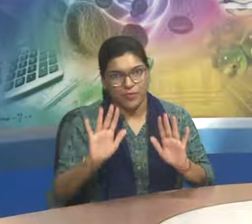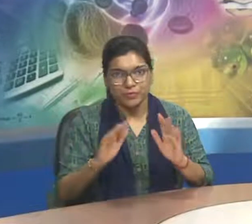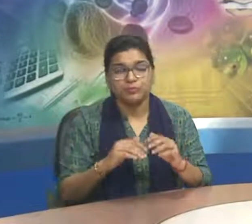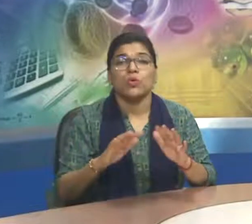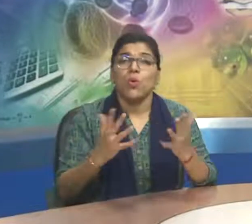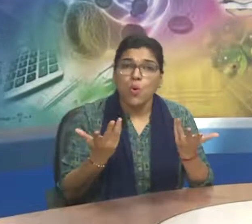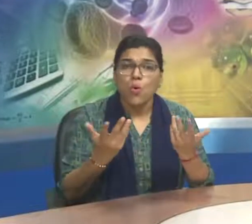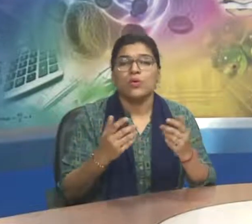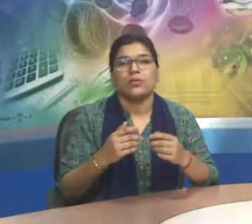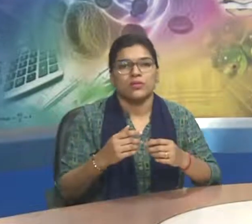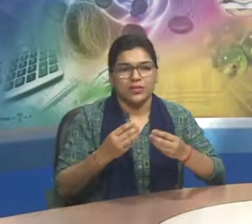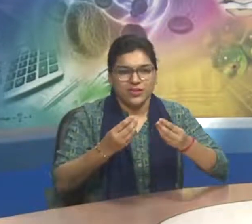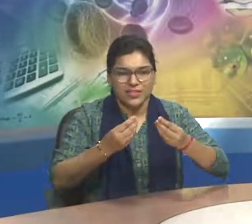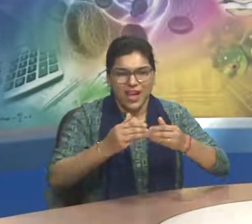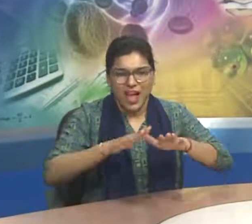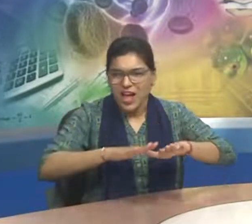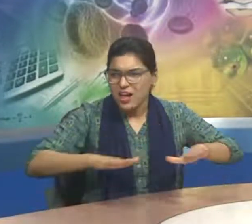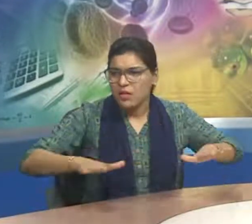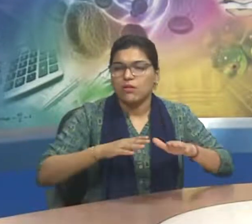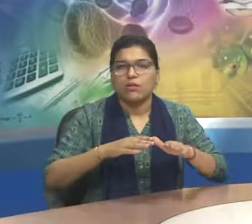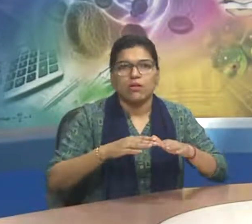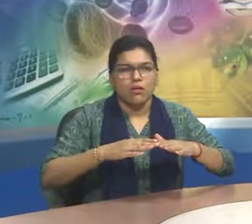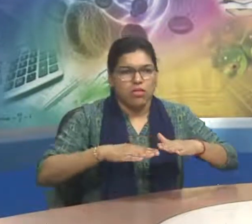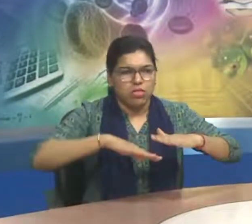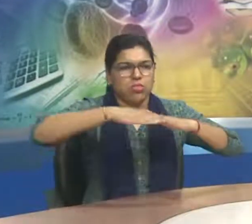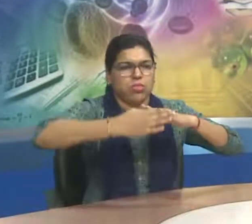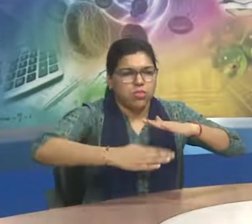these are in the environment,